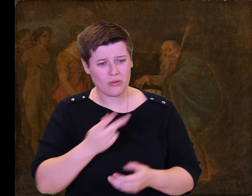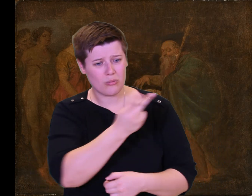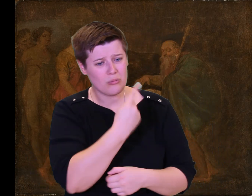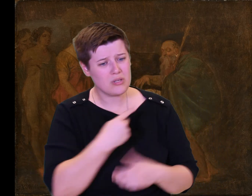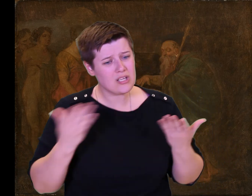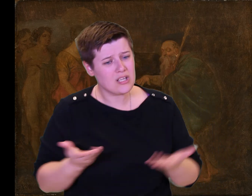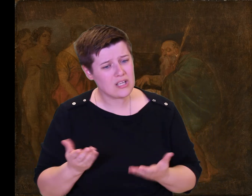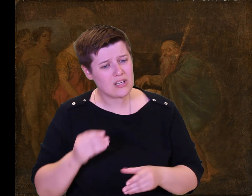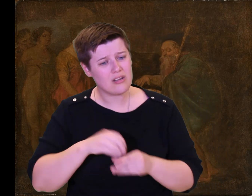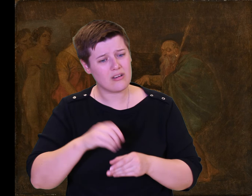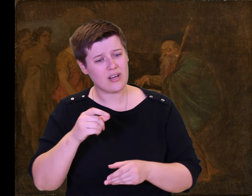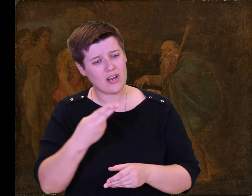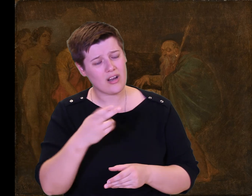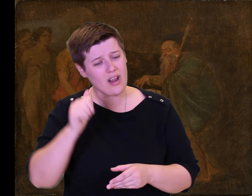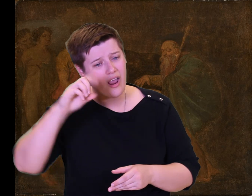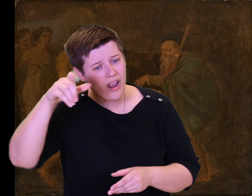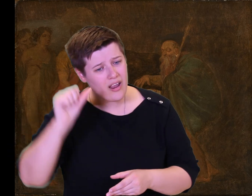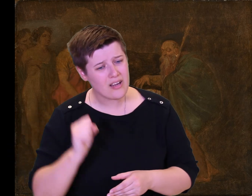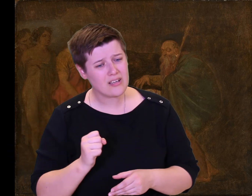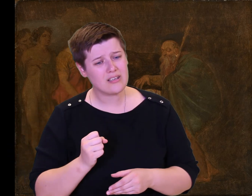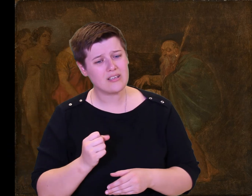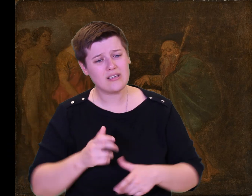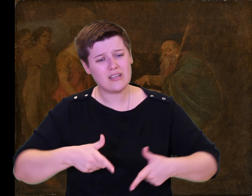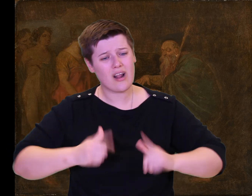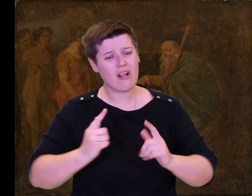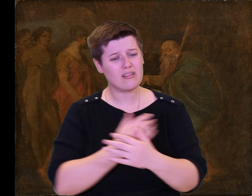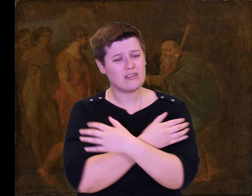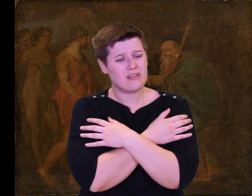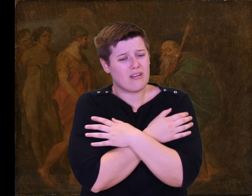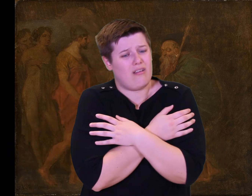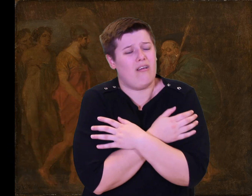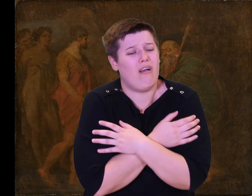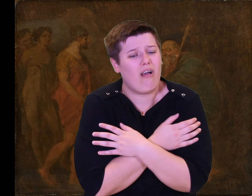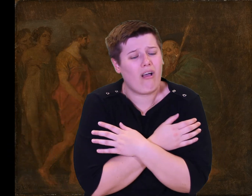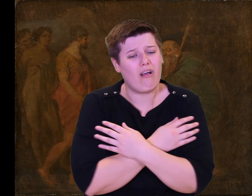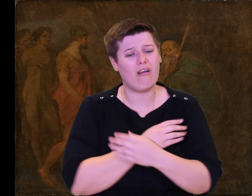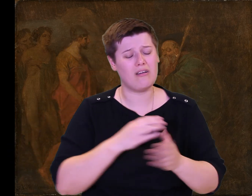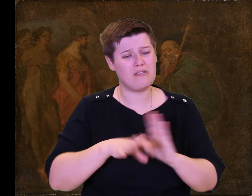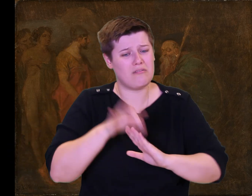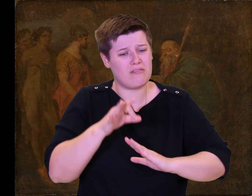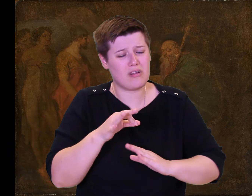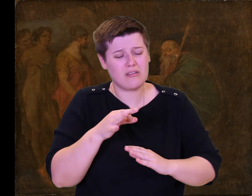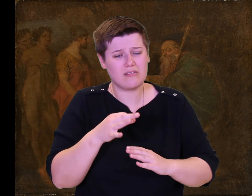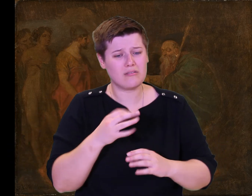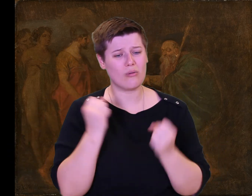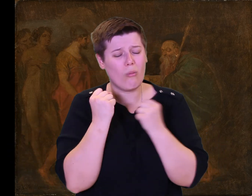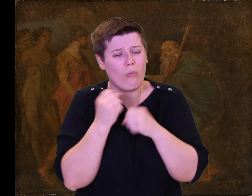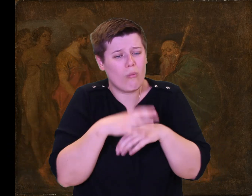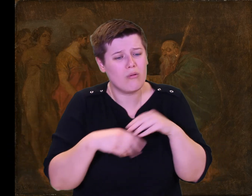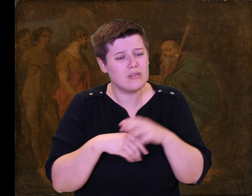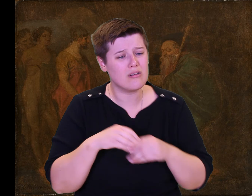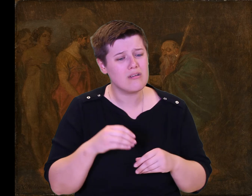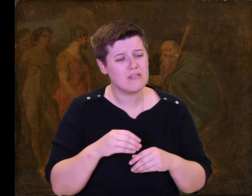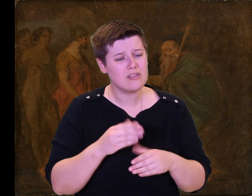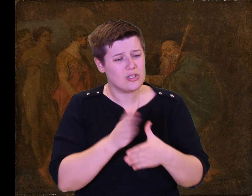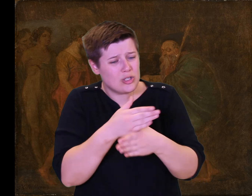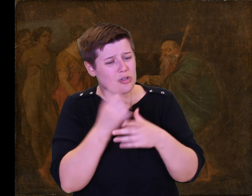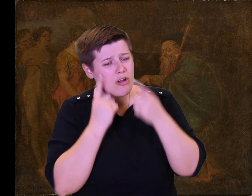Sharp pain pierced deeper in me as I cried, "No, Mother, why do you not stay for